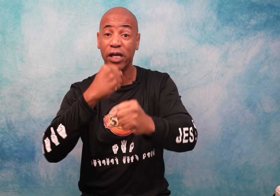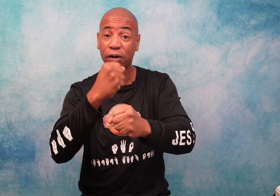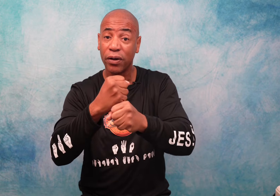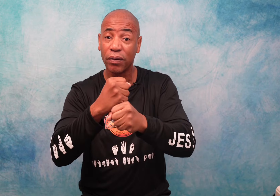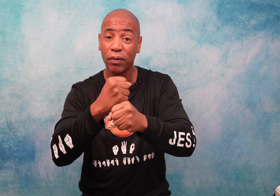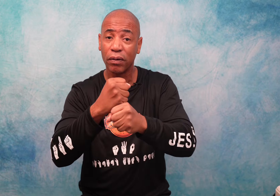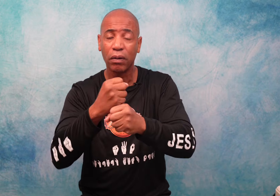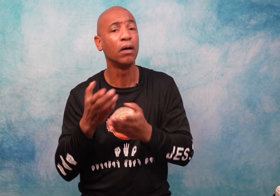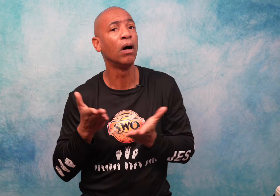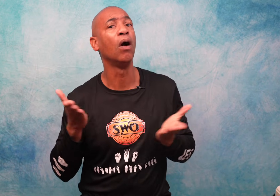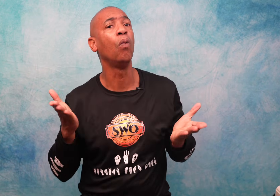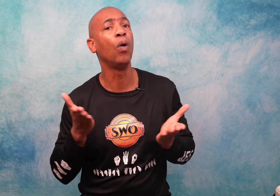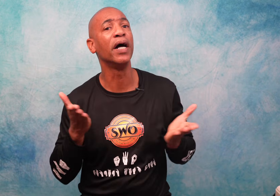year, what?